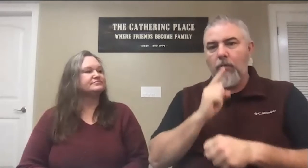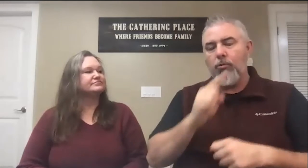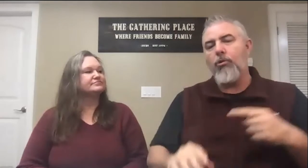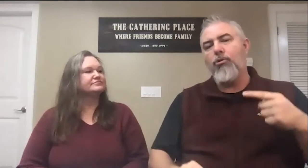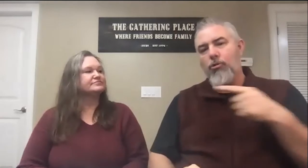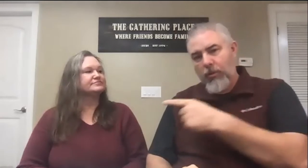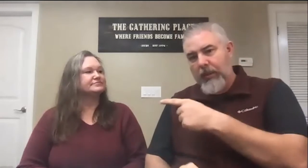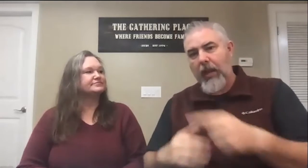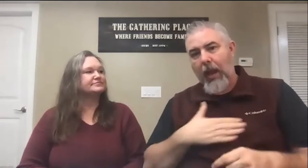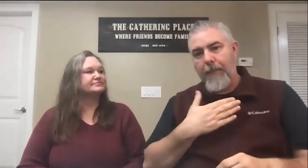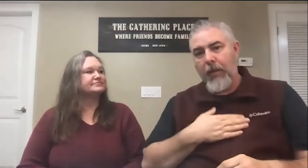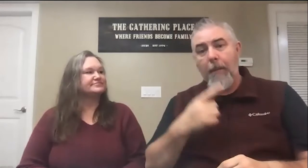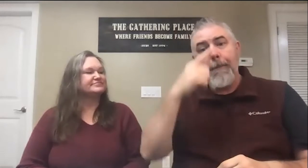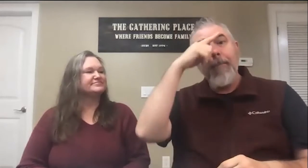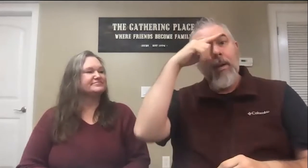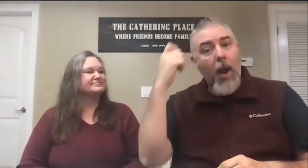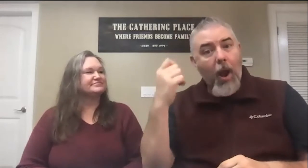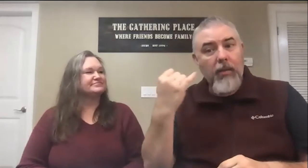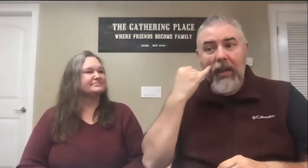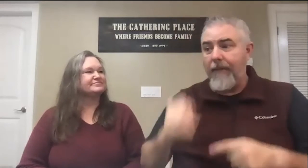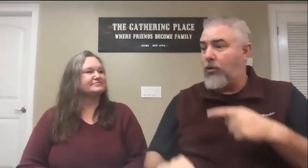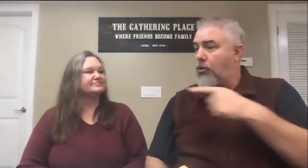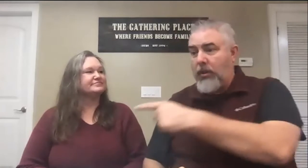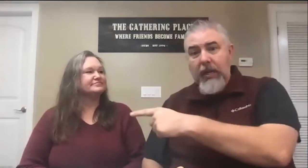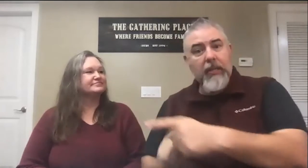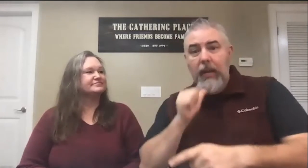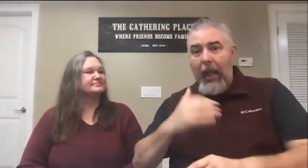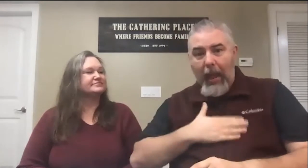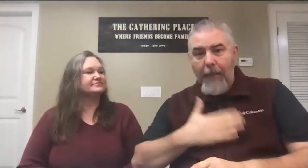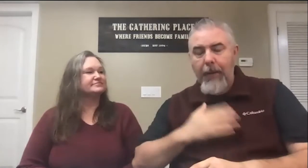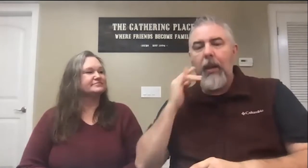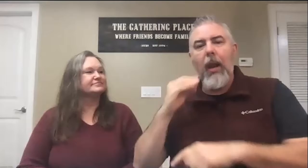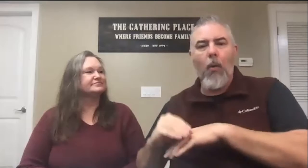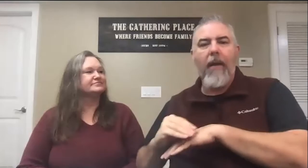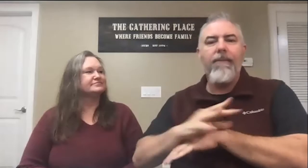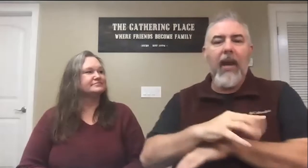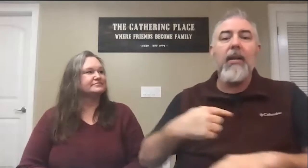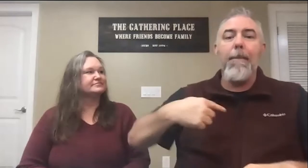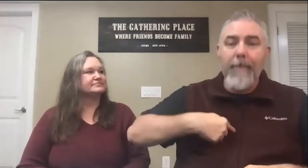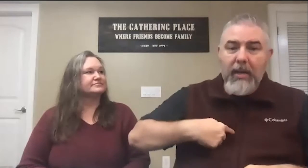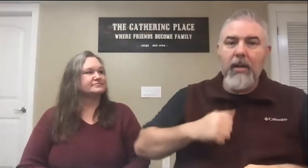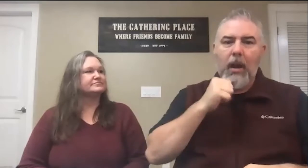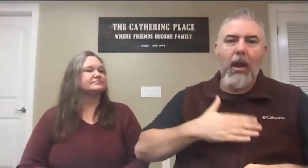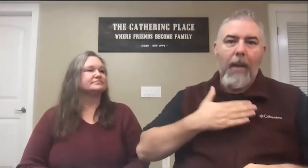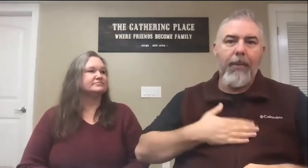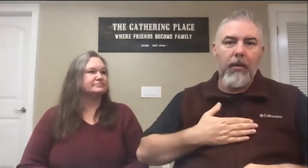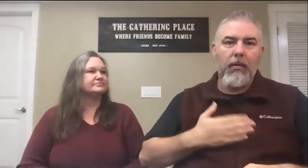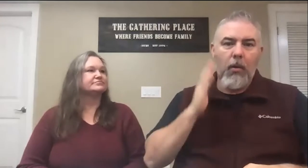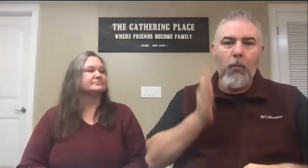in this to make sure she's happy. Because if she's not happy, it will affect me to not